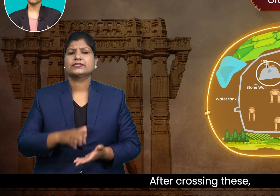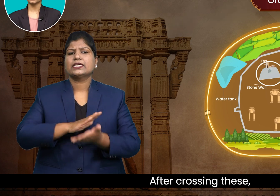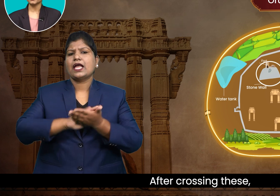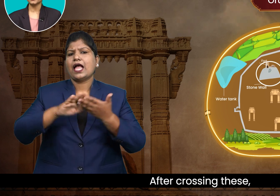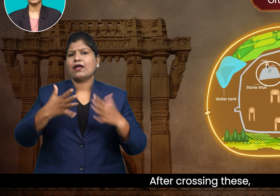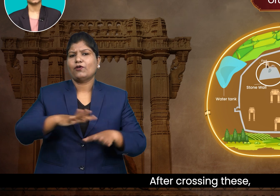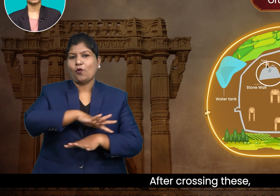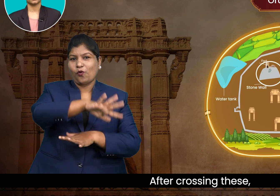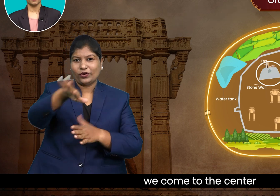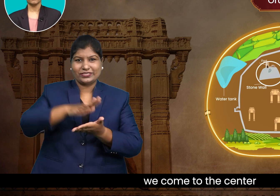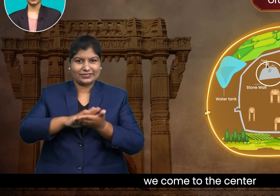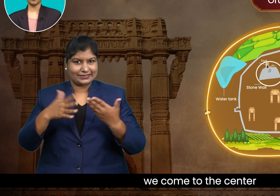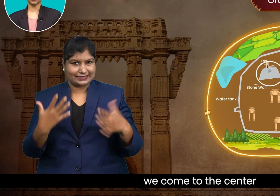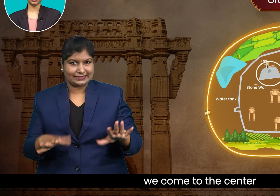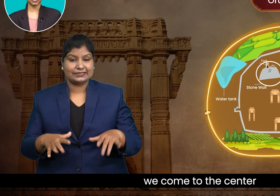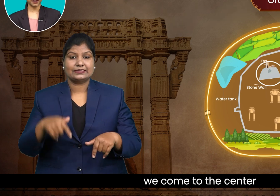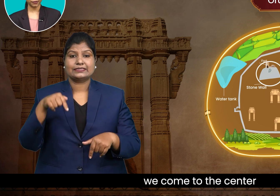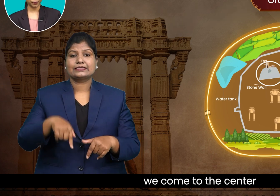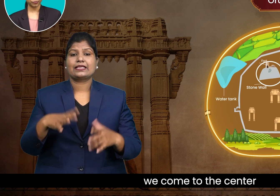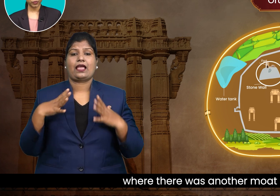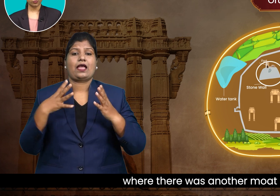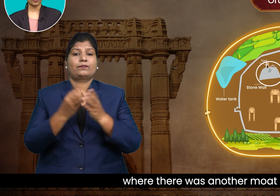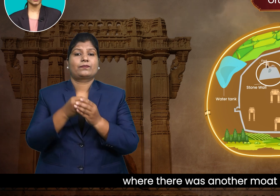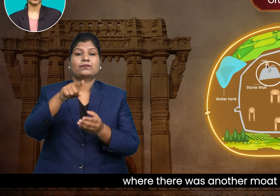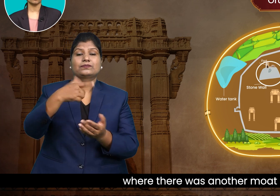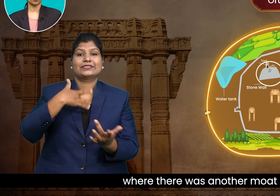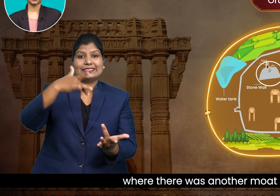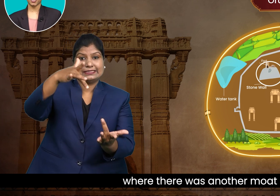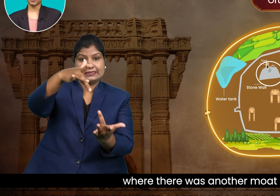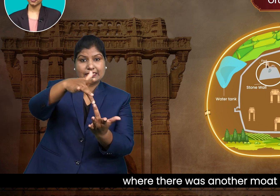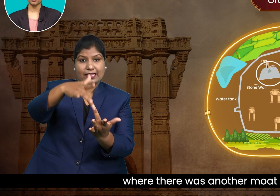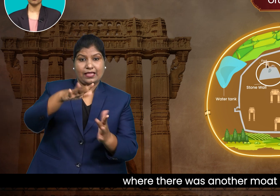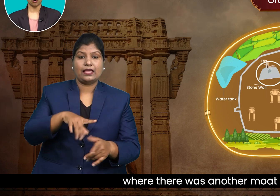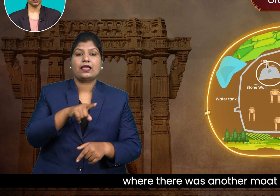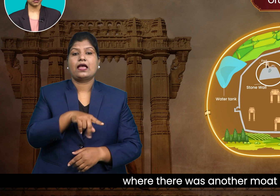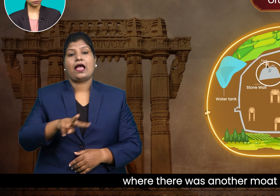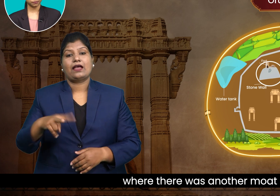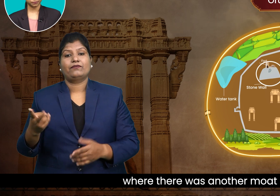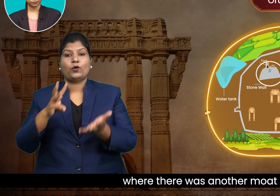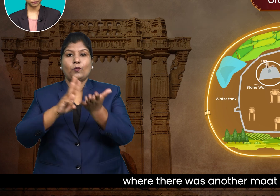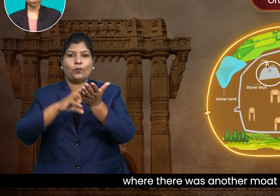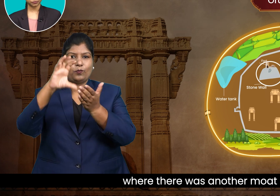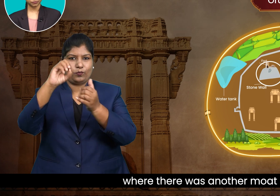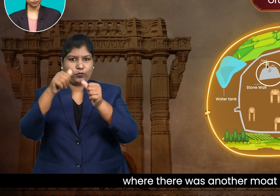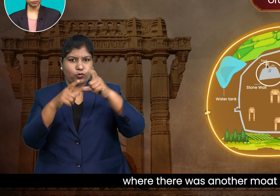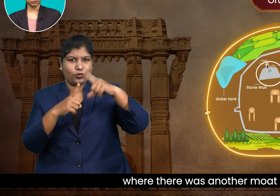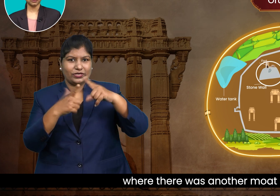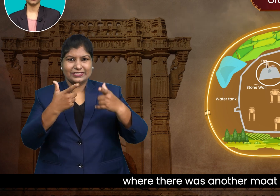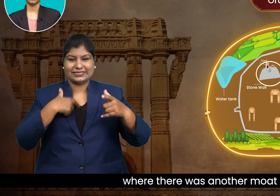After crossing these, we come to the center where there was another moat